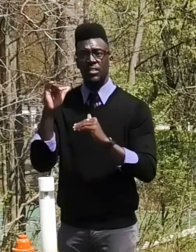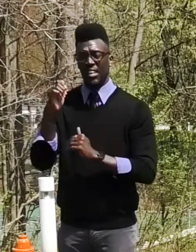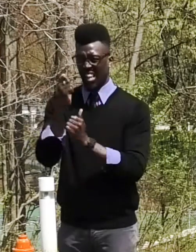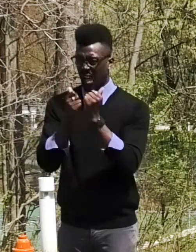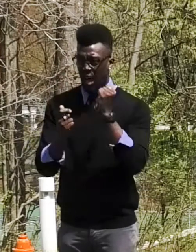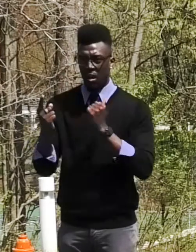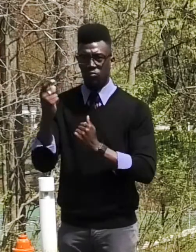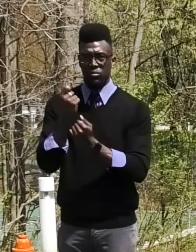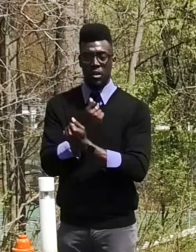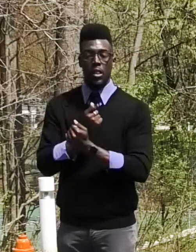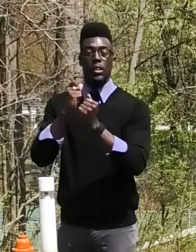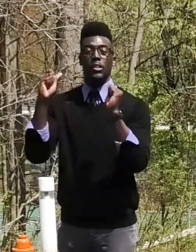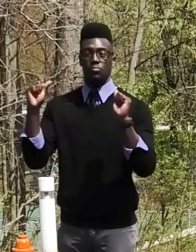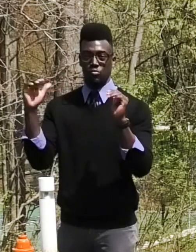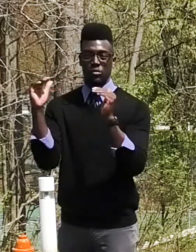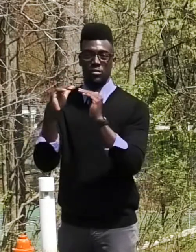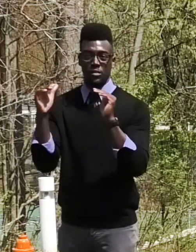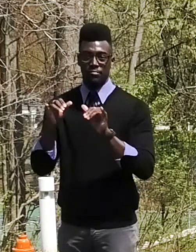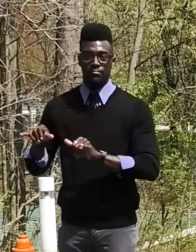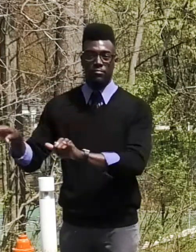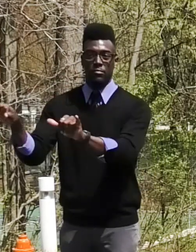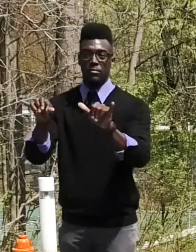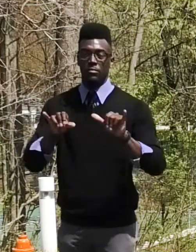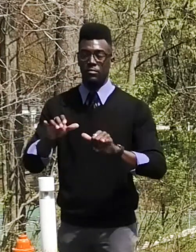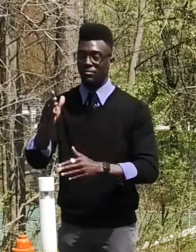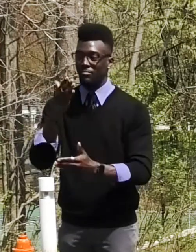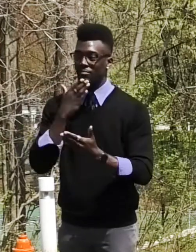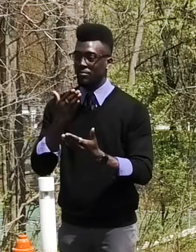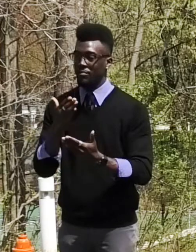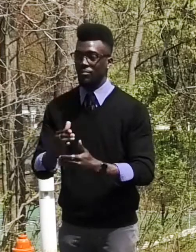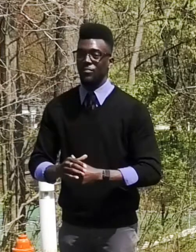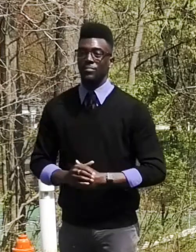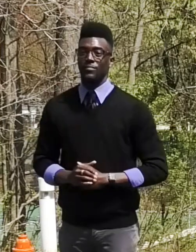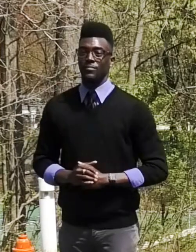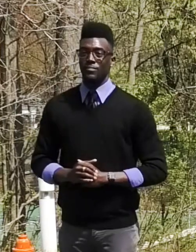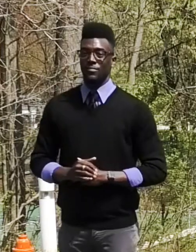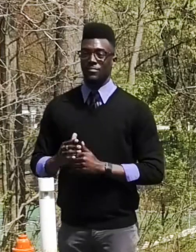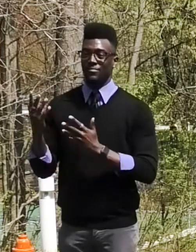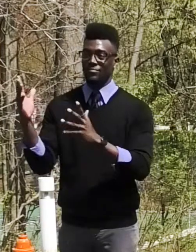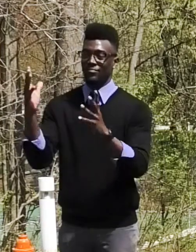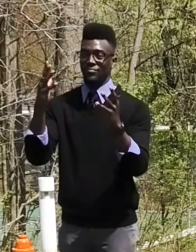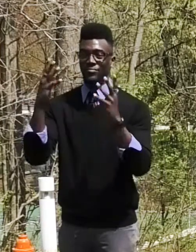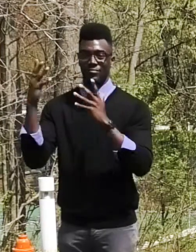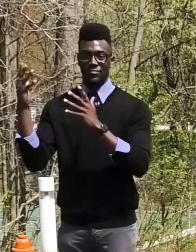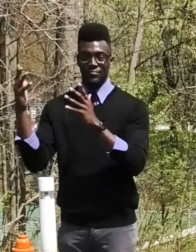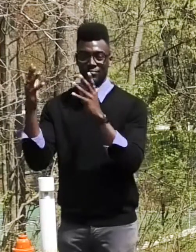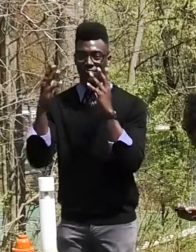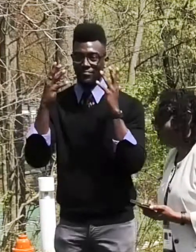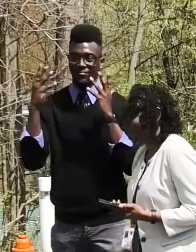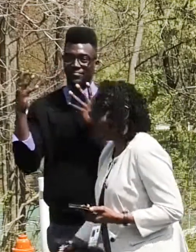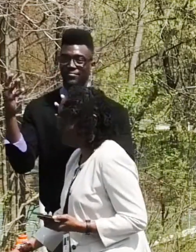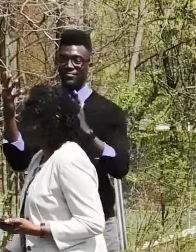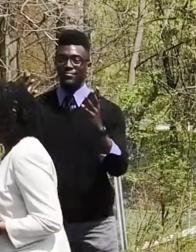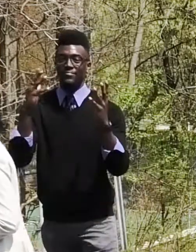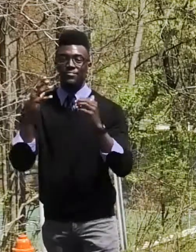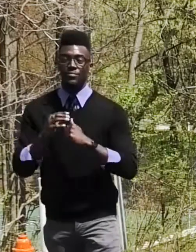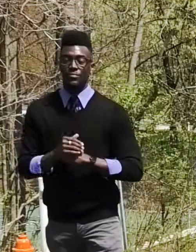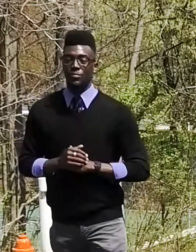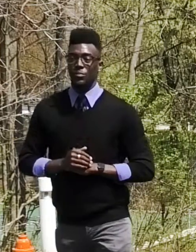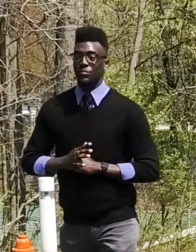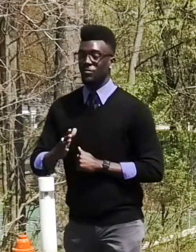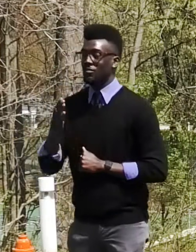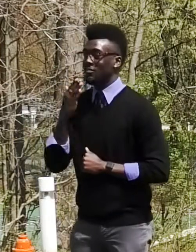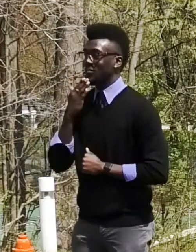everyone's liberation and justice. Thank you very much. Thank